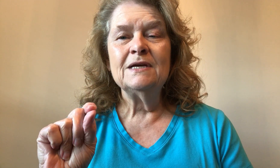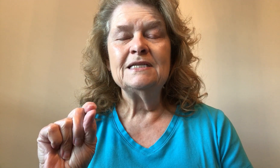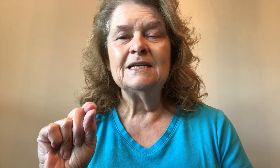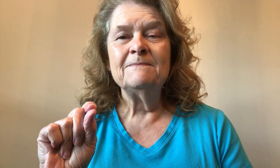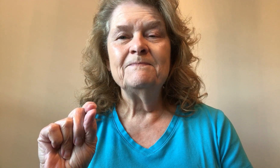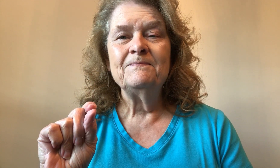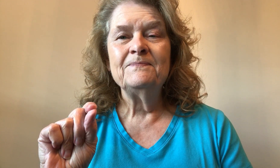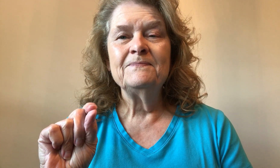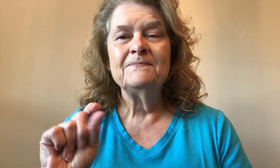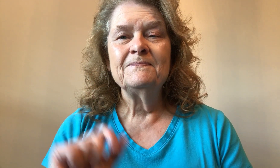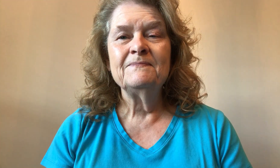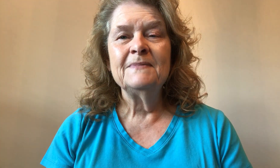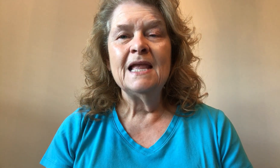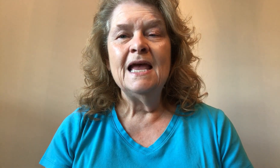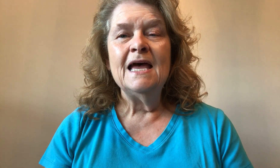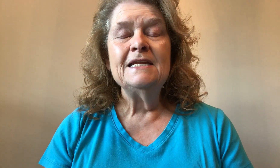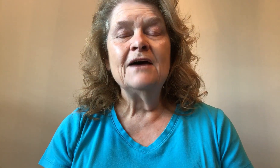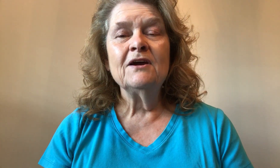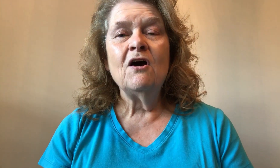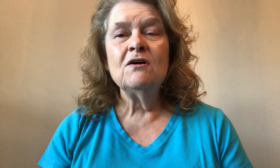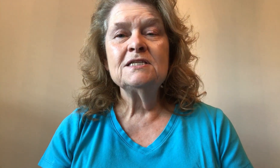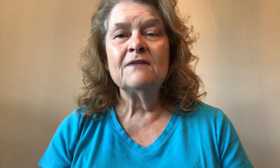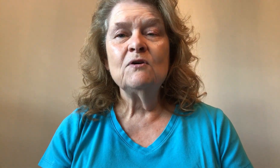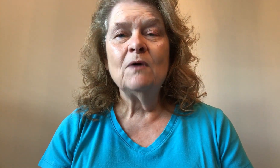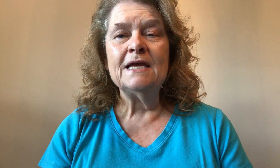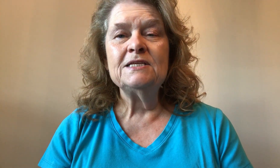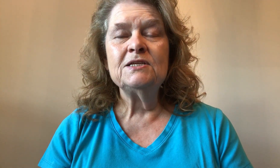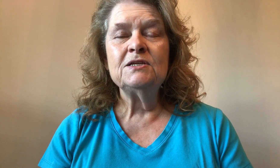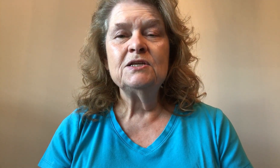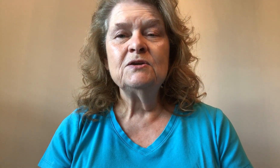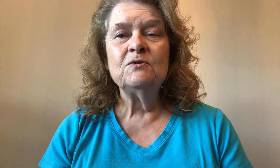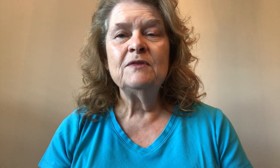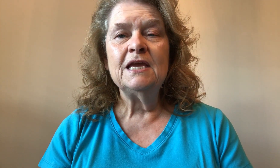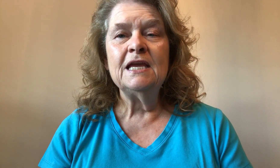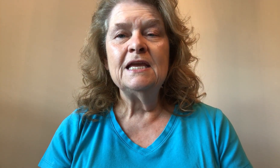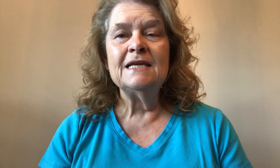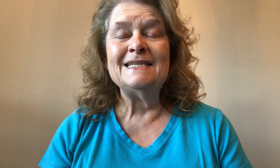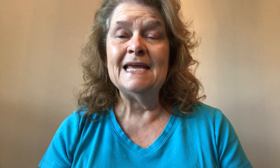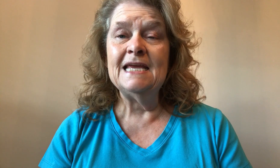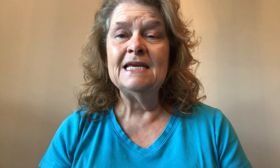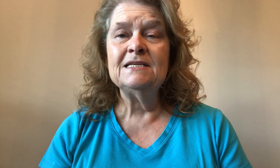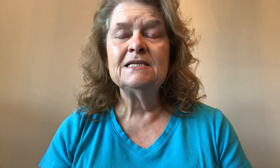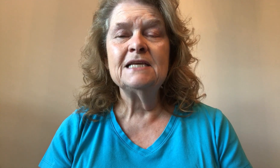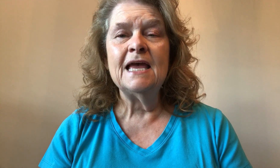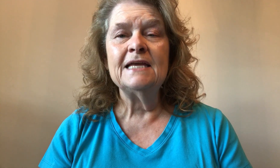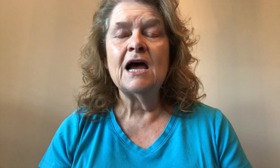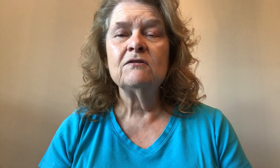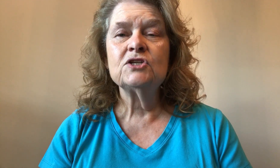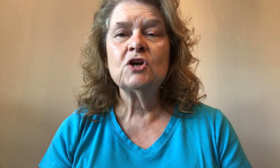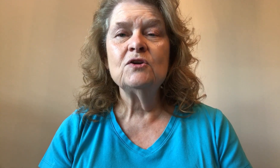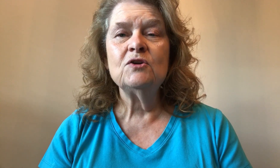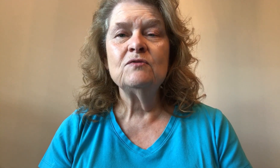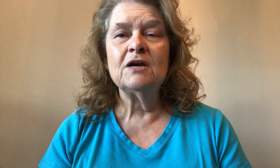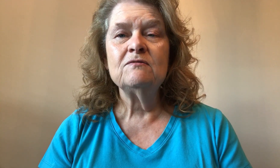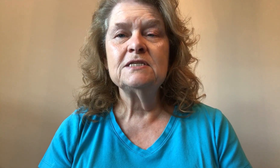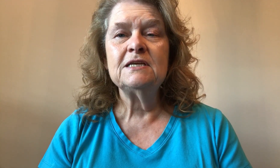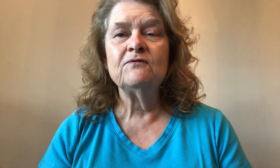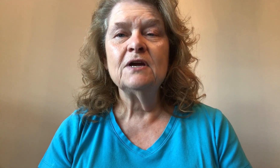20. Now there are several ways to do the teens, and I will show you those different